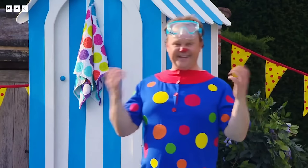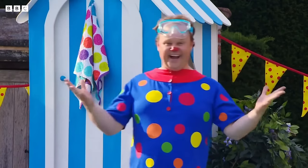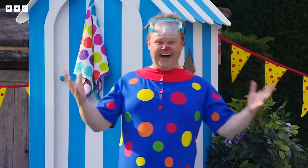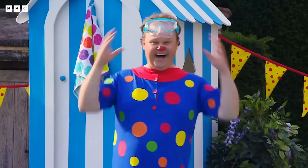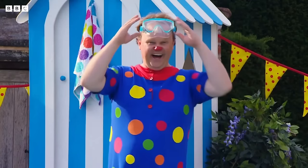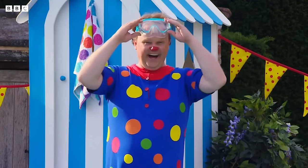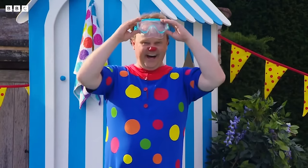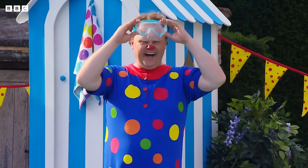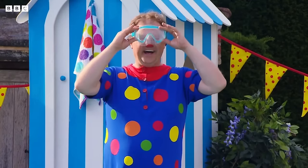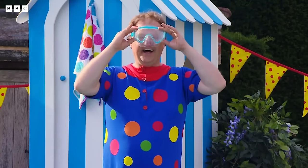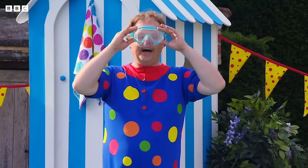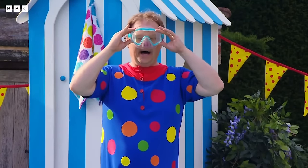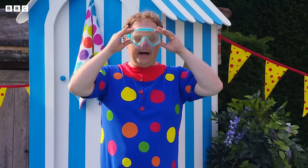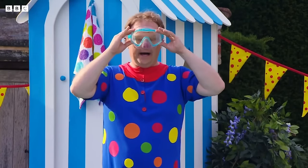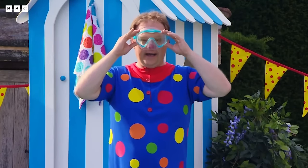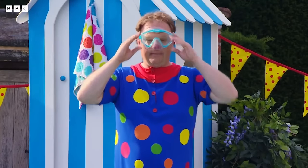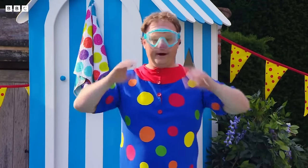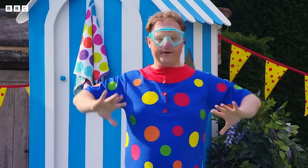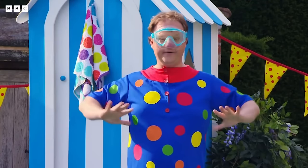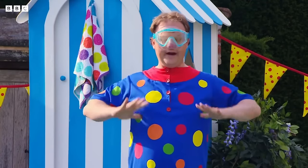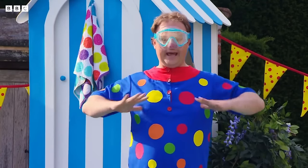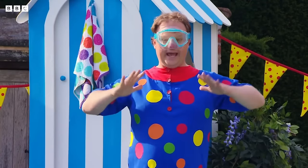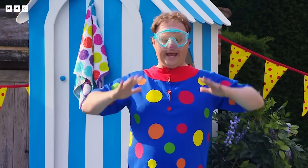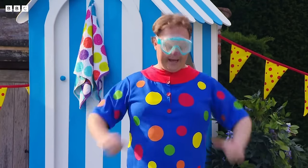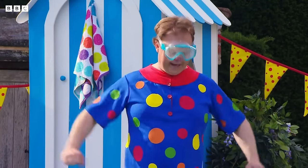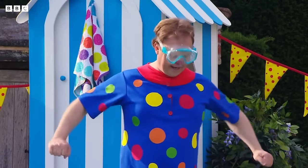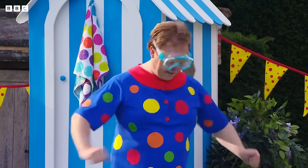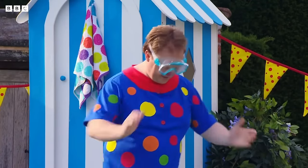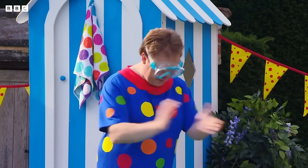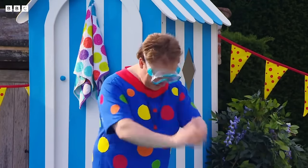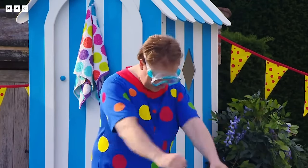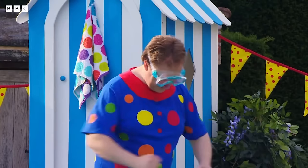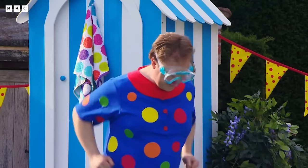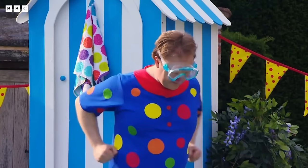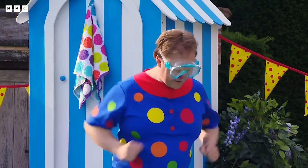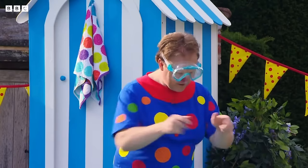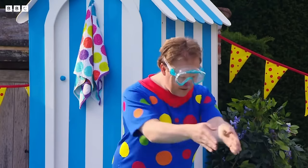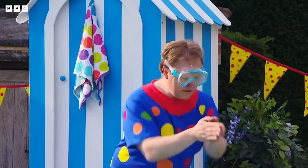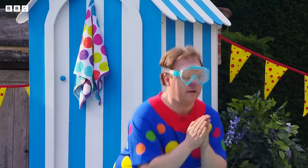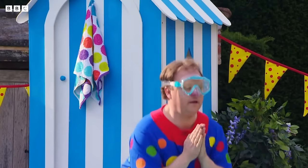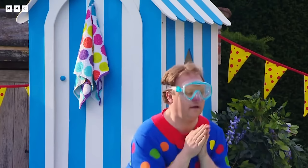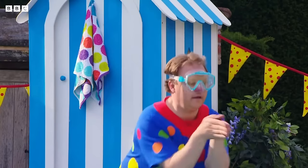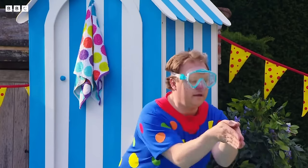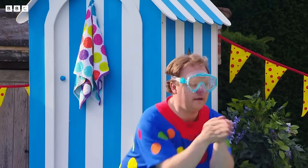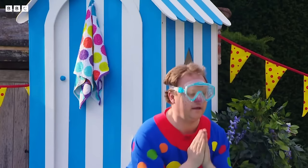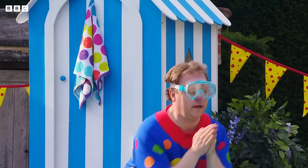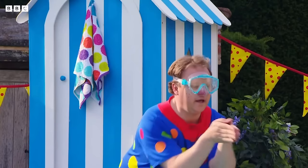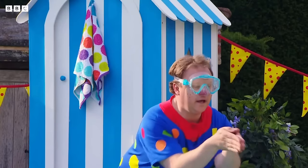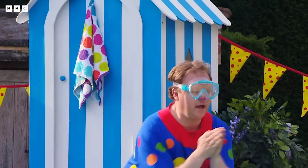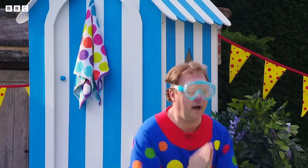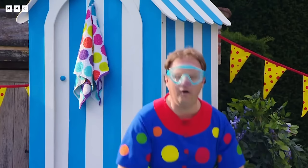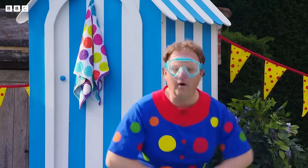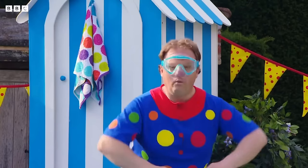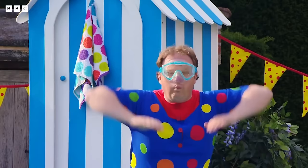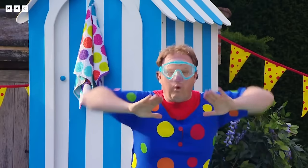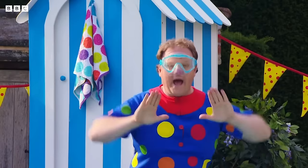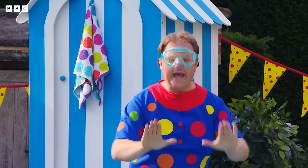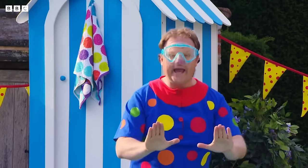Ta-da! I'm ready! On your marks, get set.